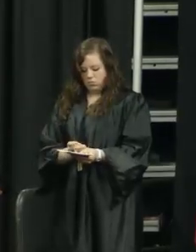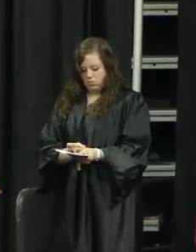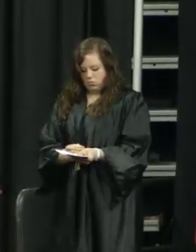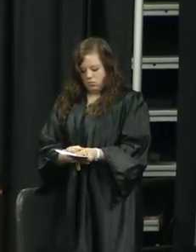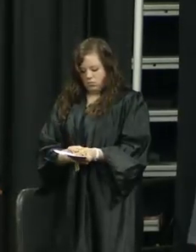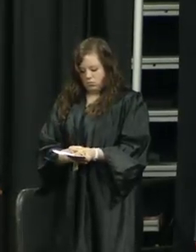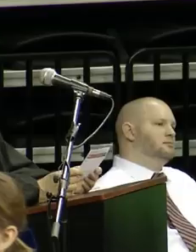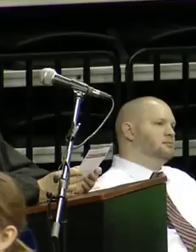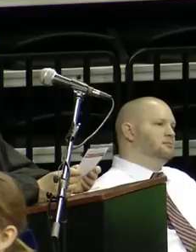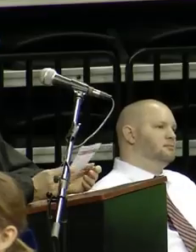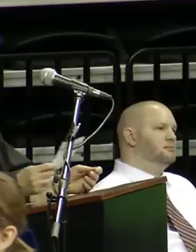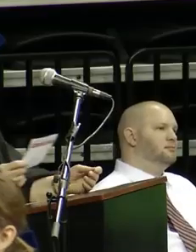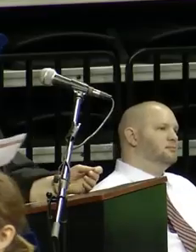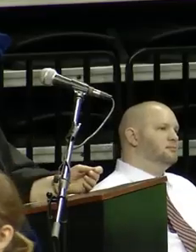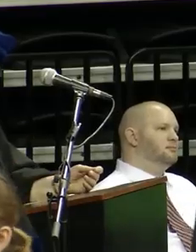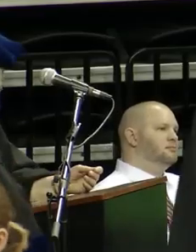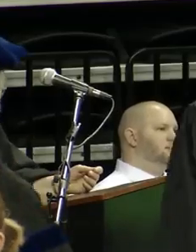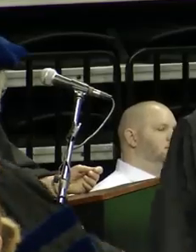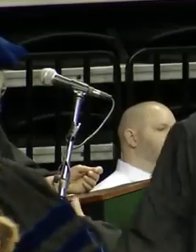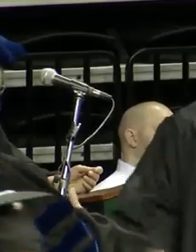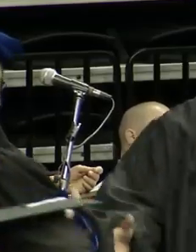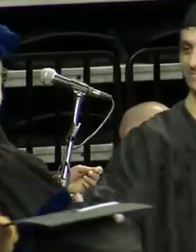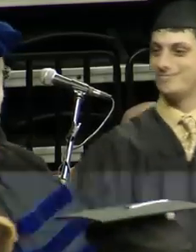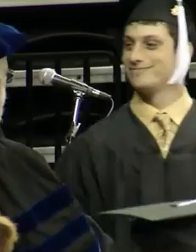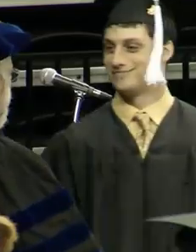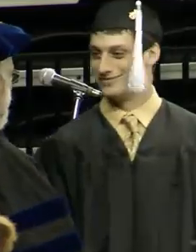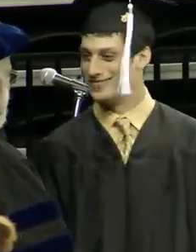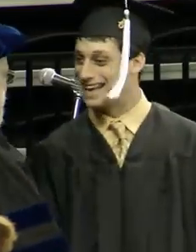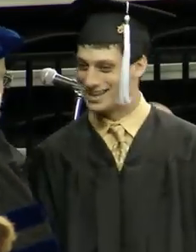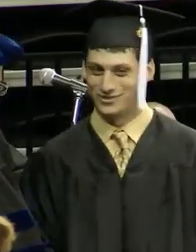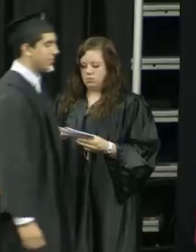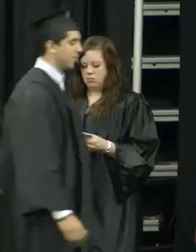Bradley Lauren. Joshua Beard.